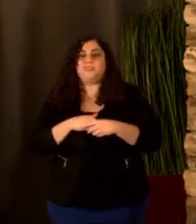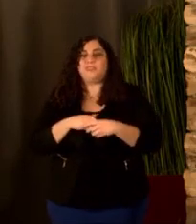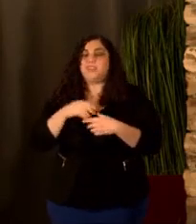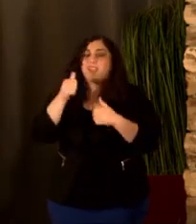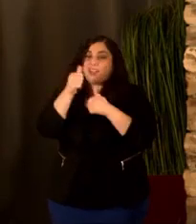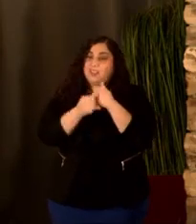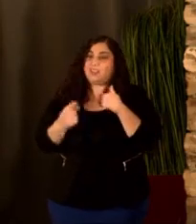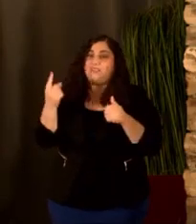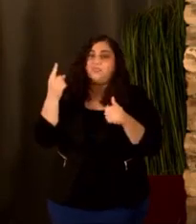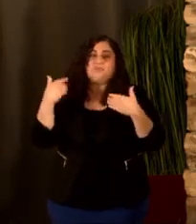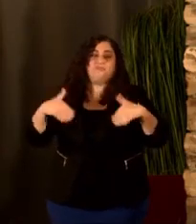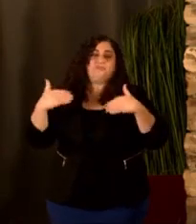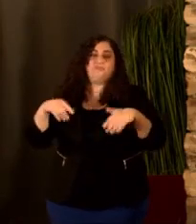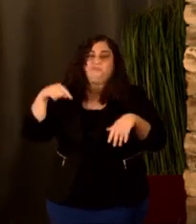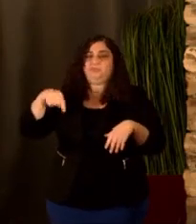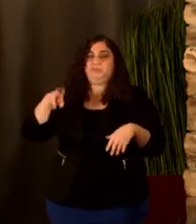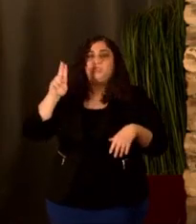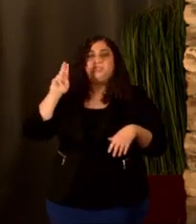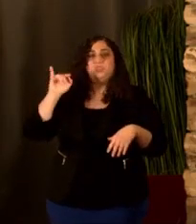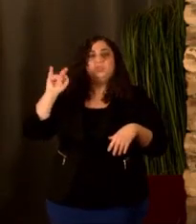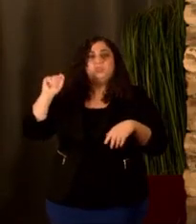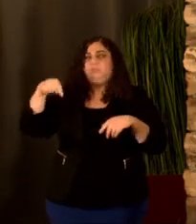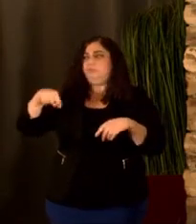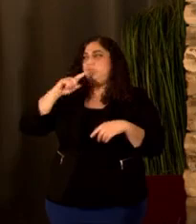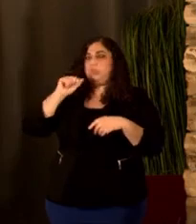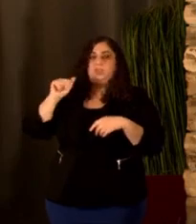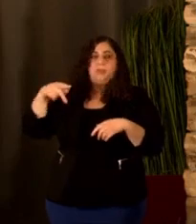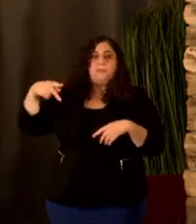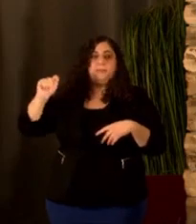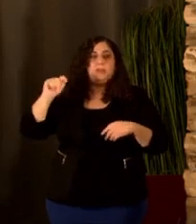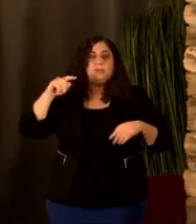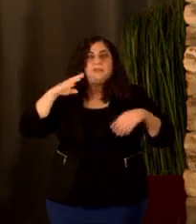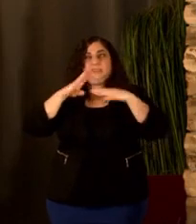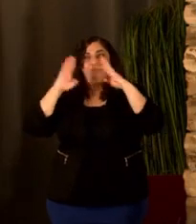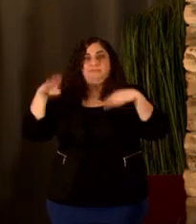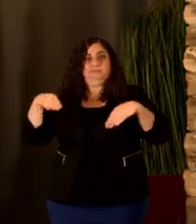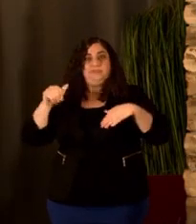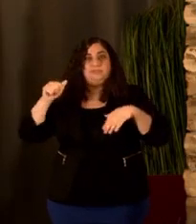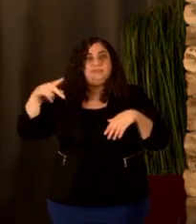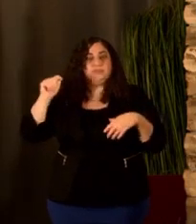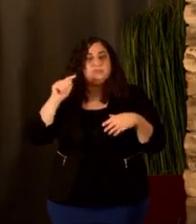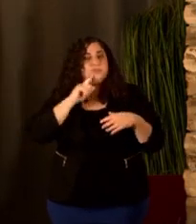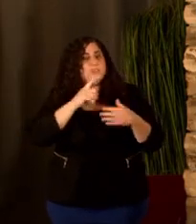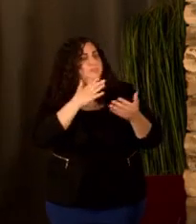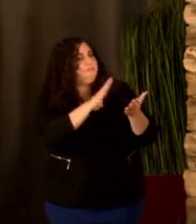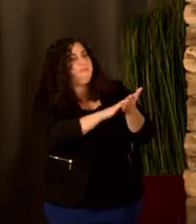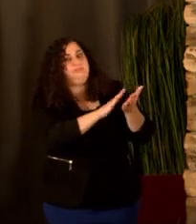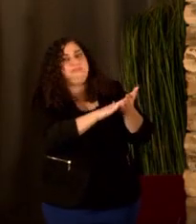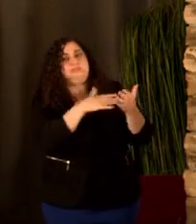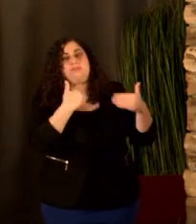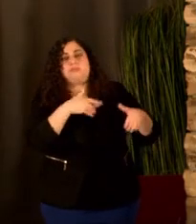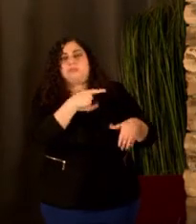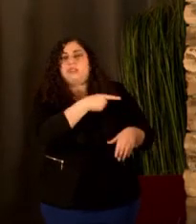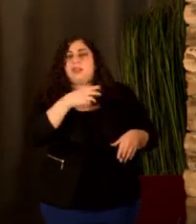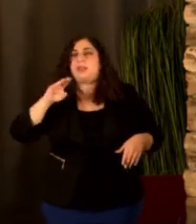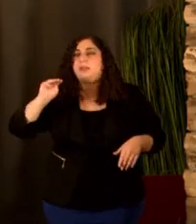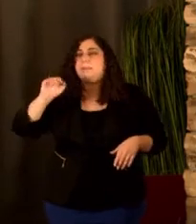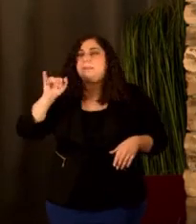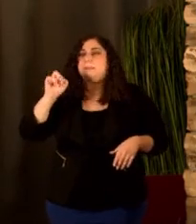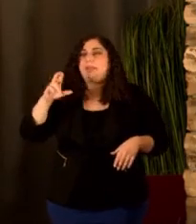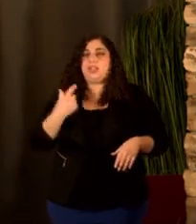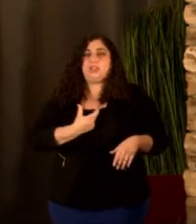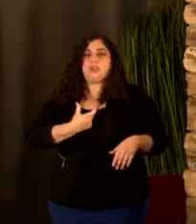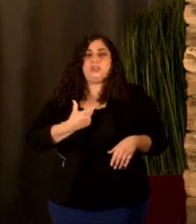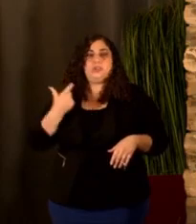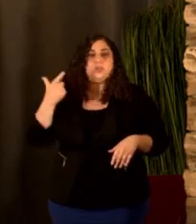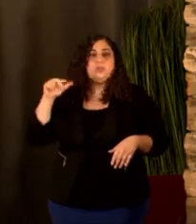the units in this remarkable facility. And I just want to compliment and thank the mayor for making this happen, thanking the president of the